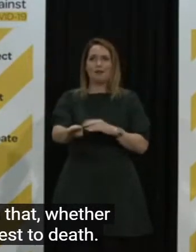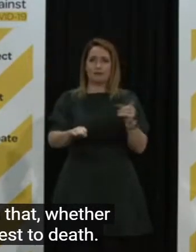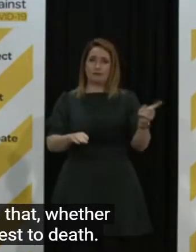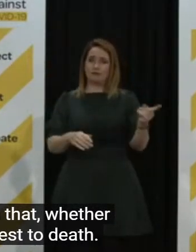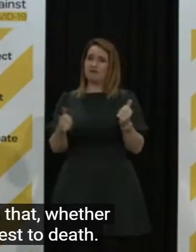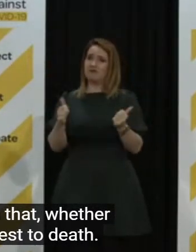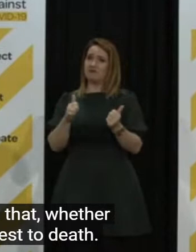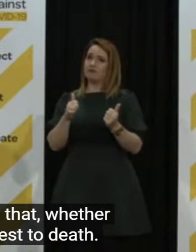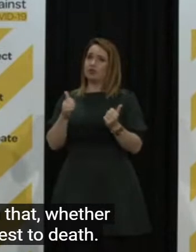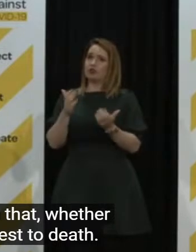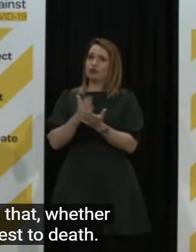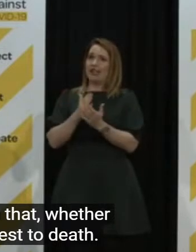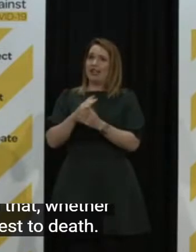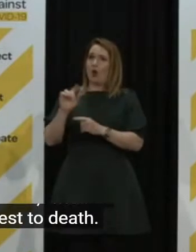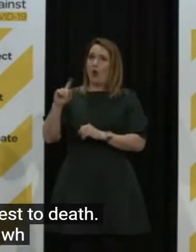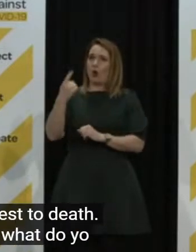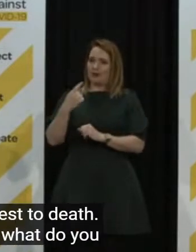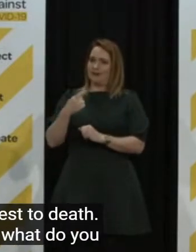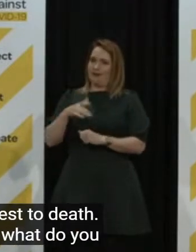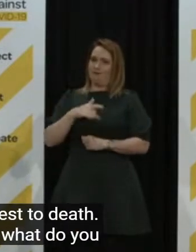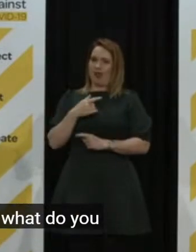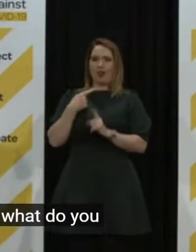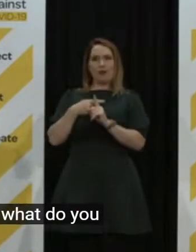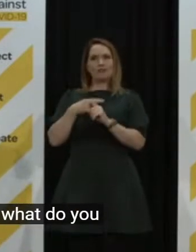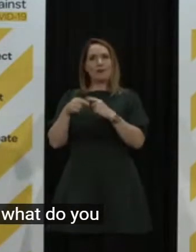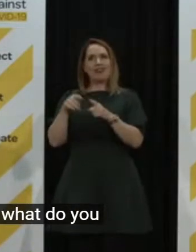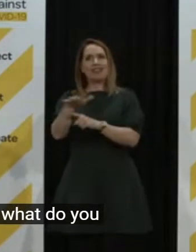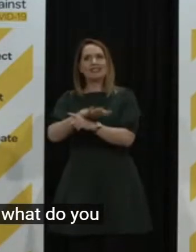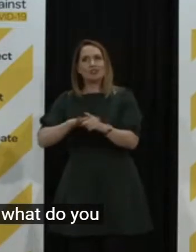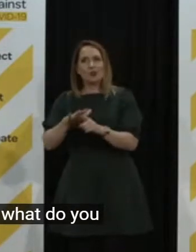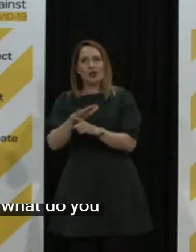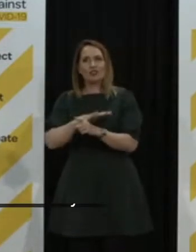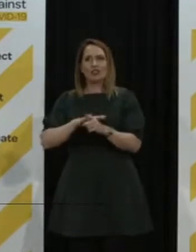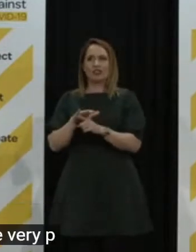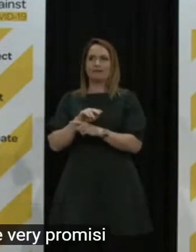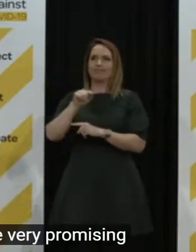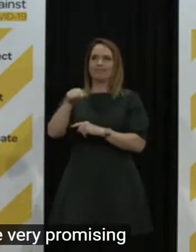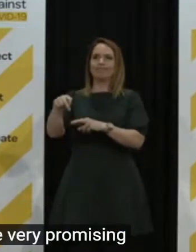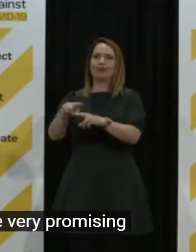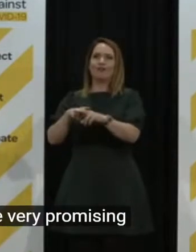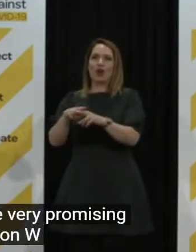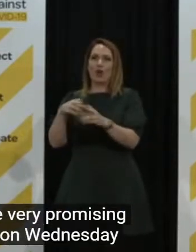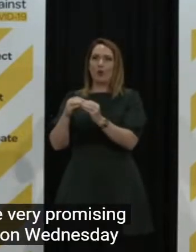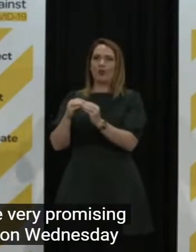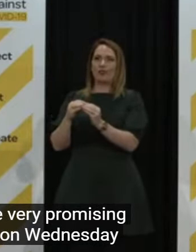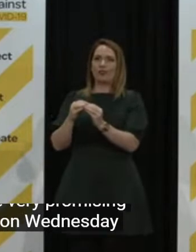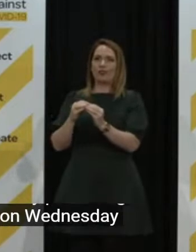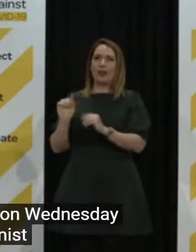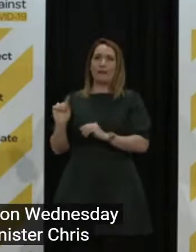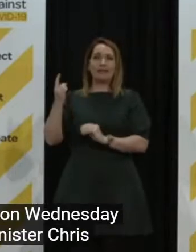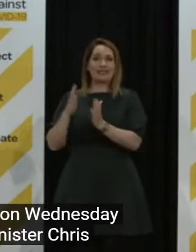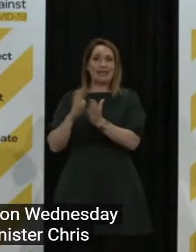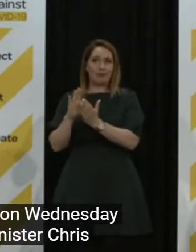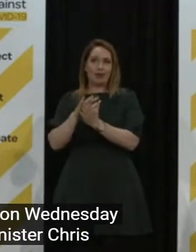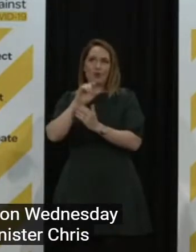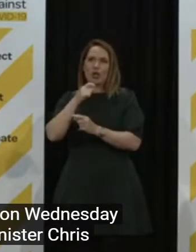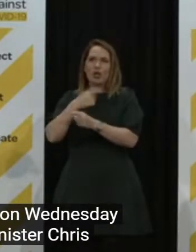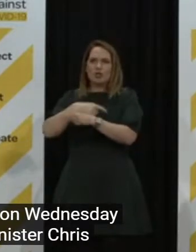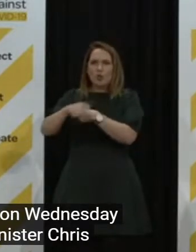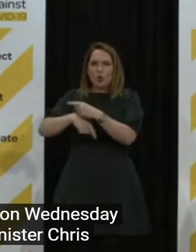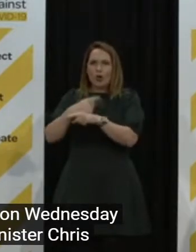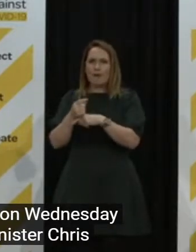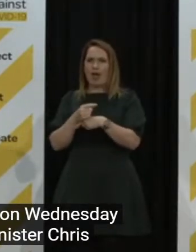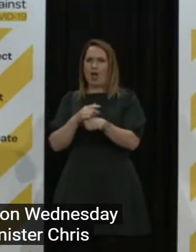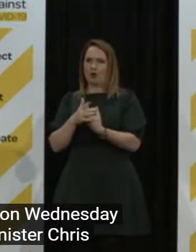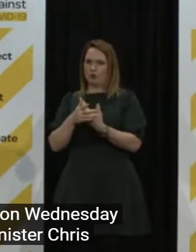Auckland, and on Wednesday when I join Minister Hipkins, I'm planning to show the updated figures of what the R value looks like, what